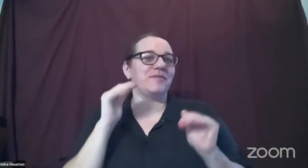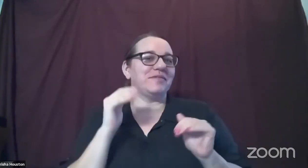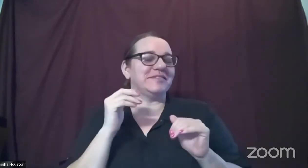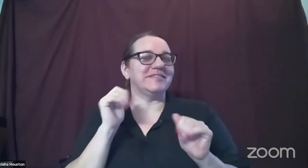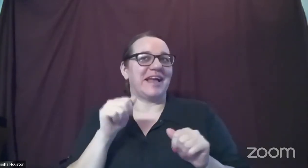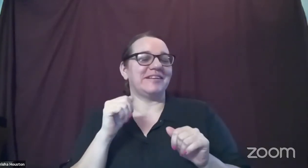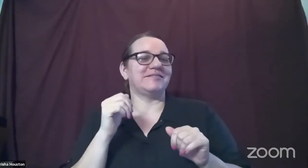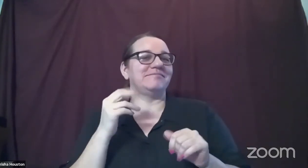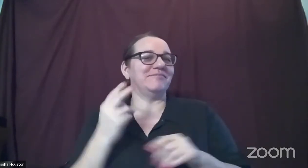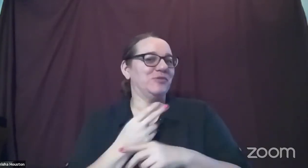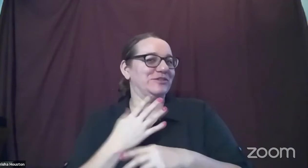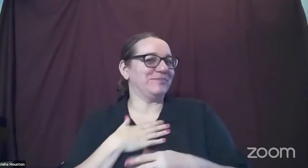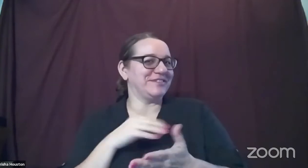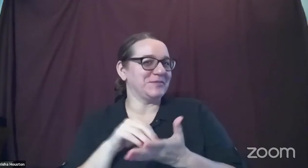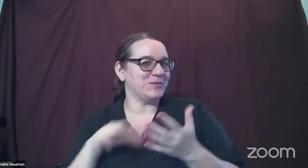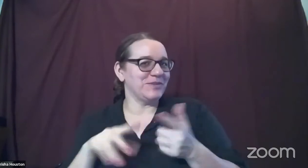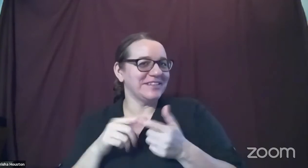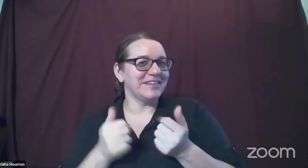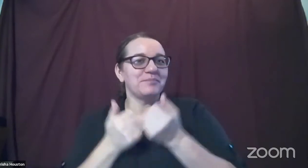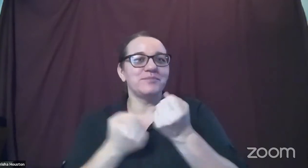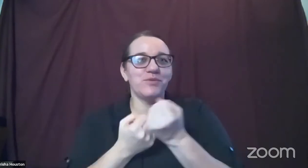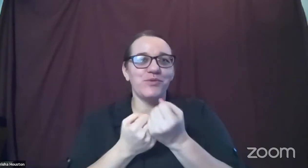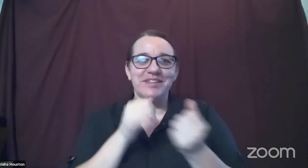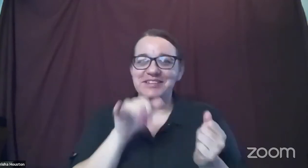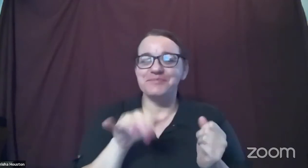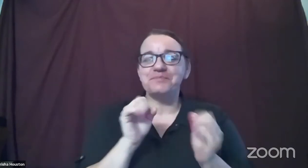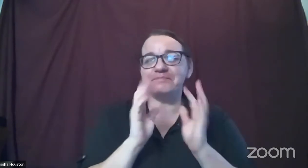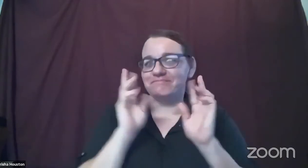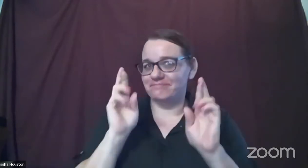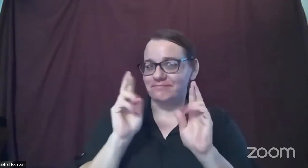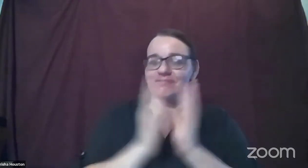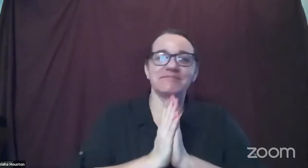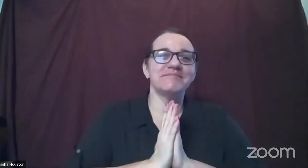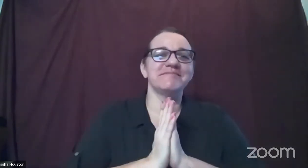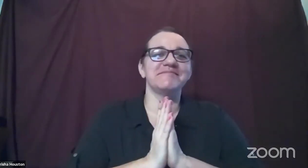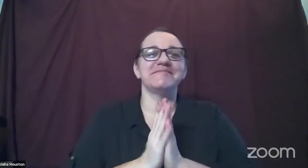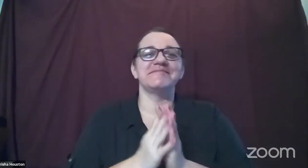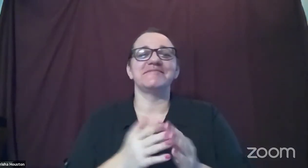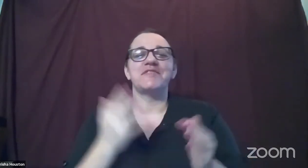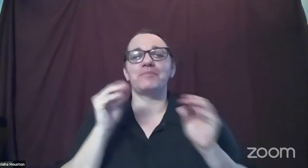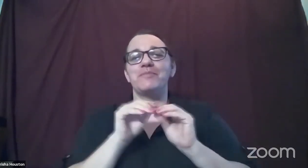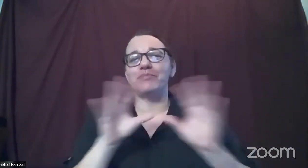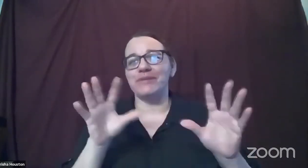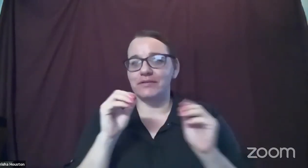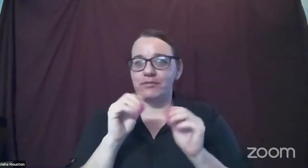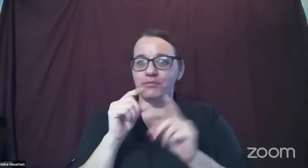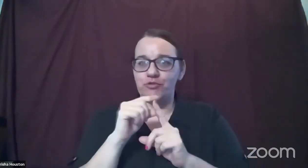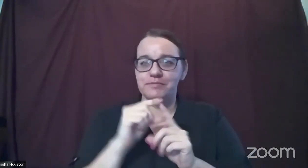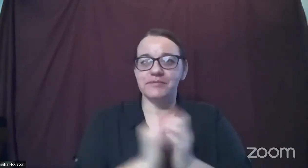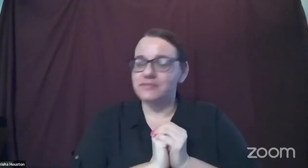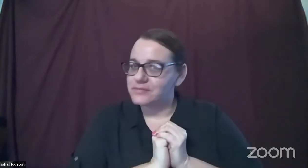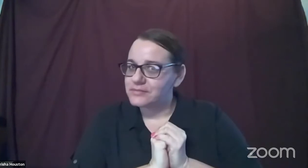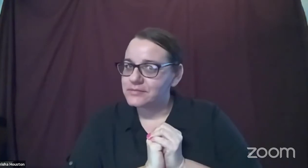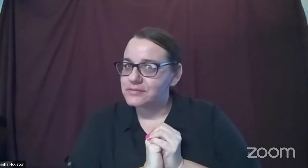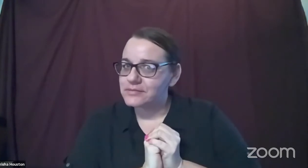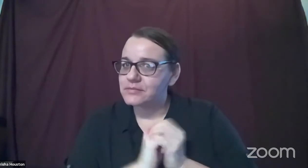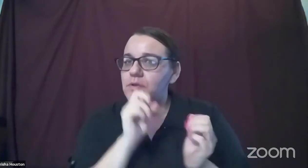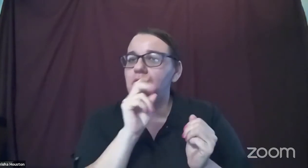Part of my plan is hopefully be able to use some of my students to work in that effort as well. So we definitely want to get the